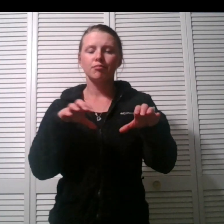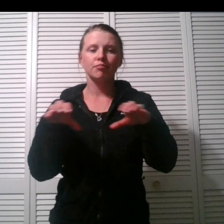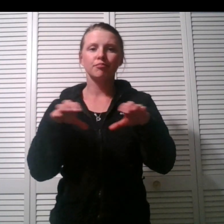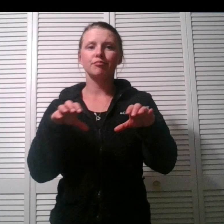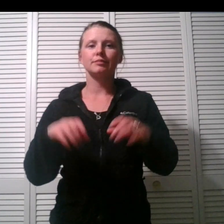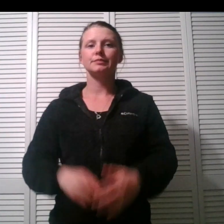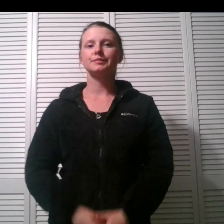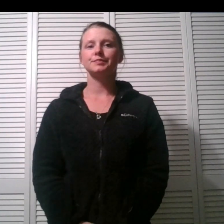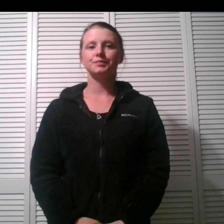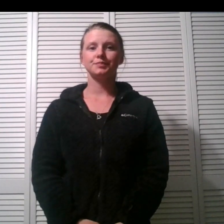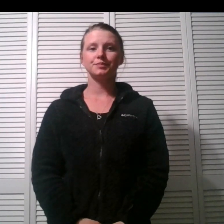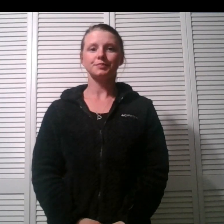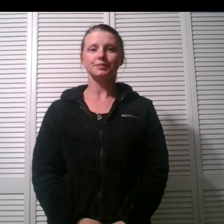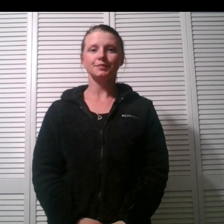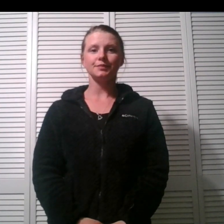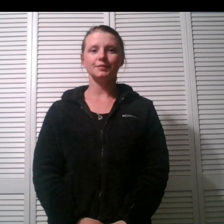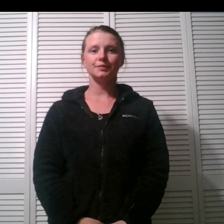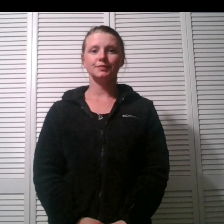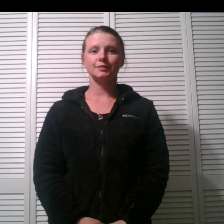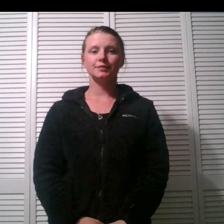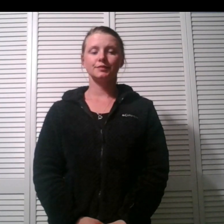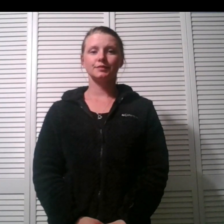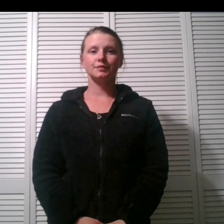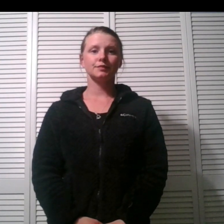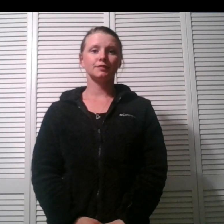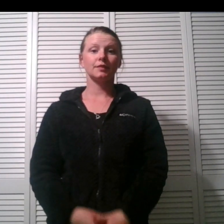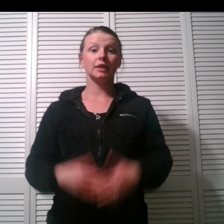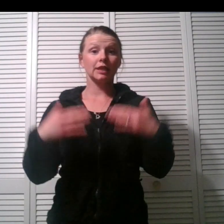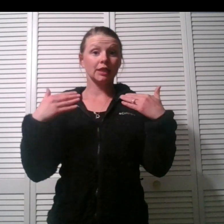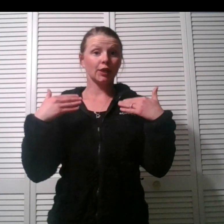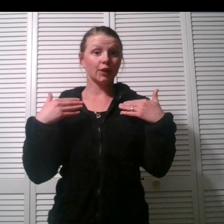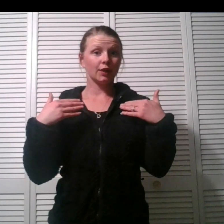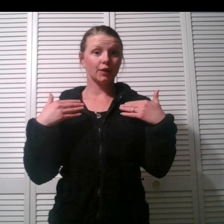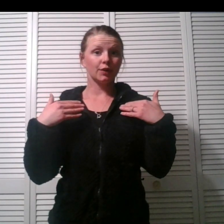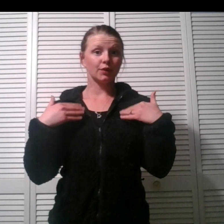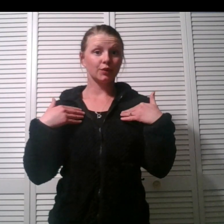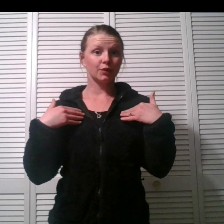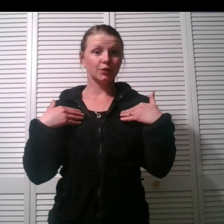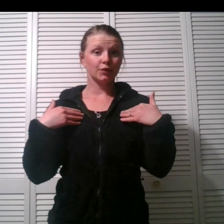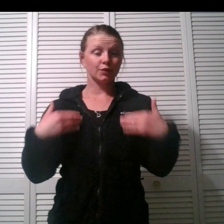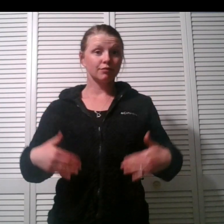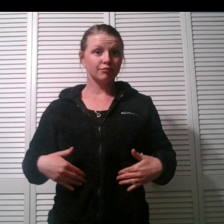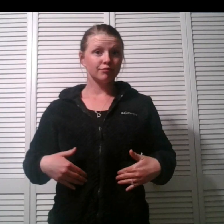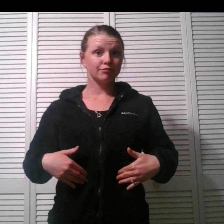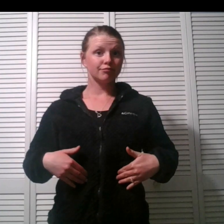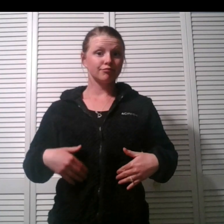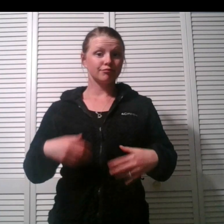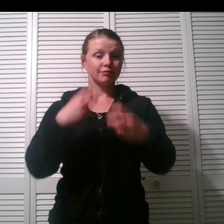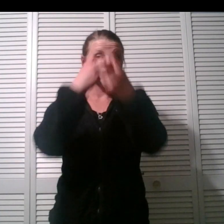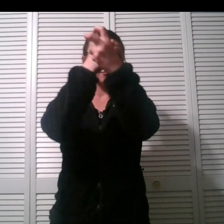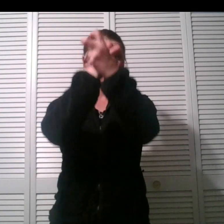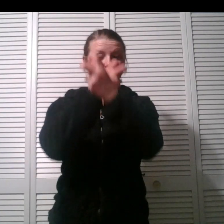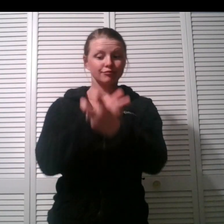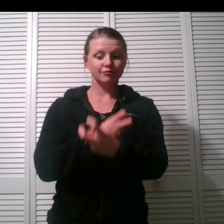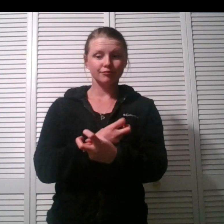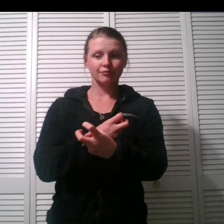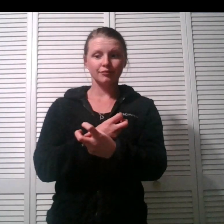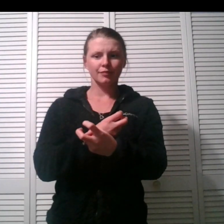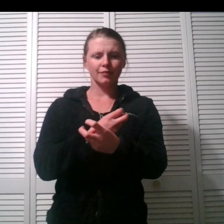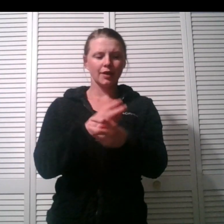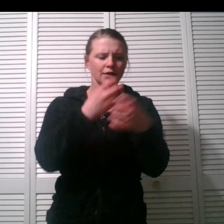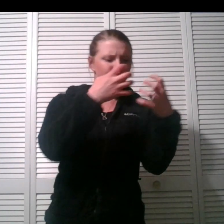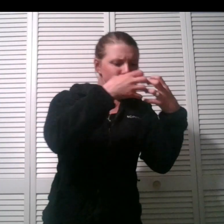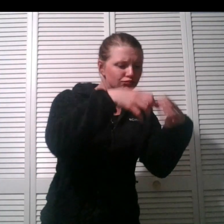The human skeleton can be broken down into how many parts? No, not